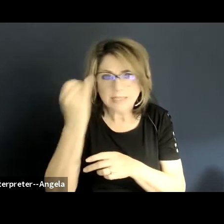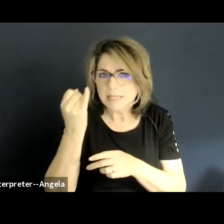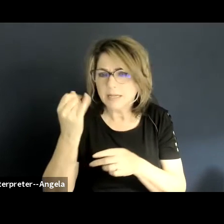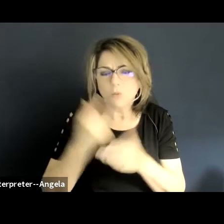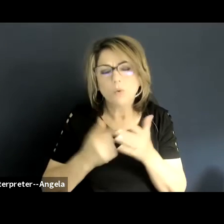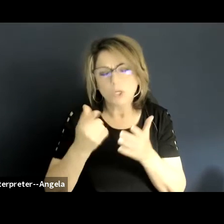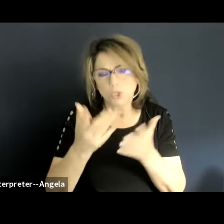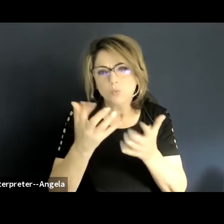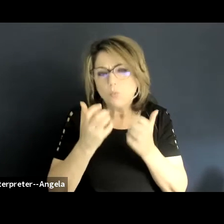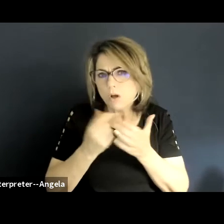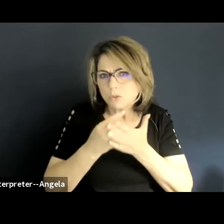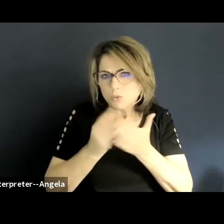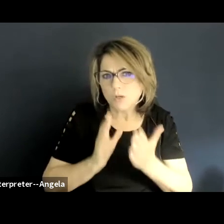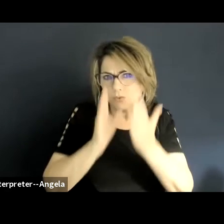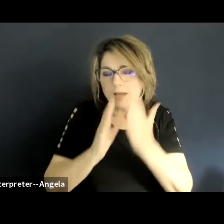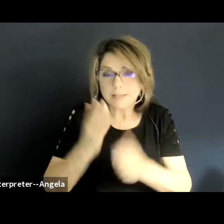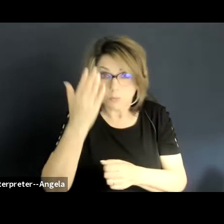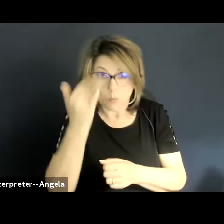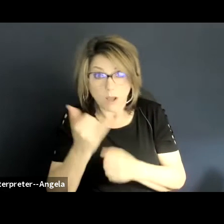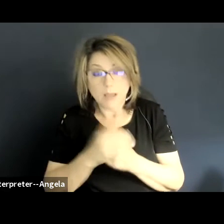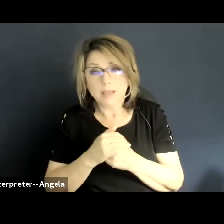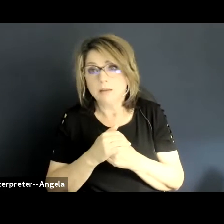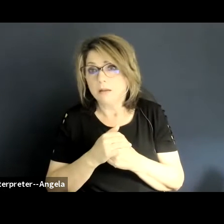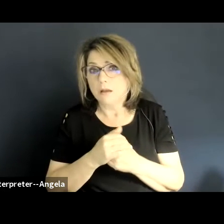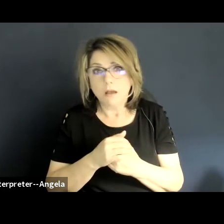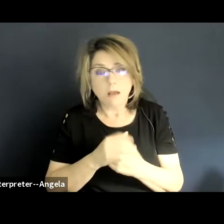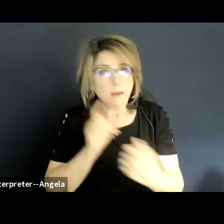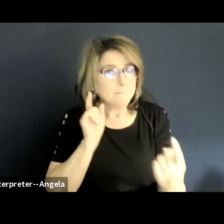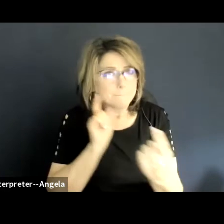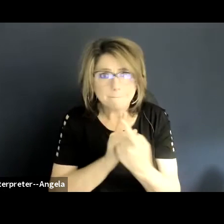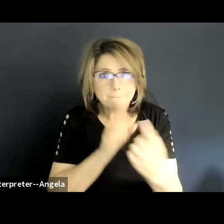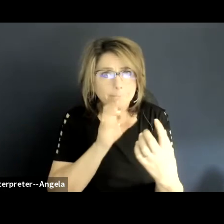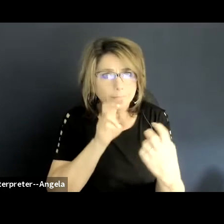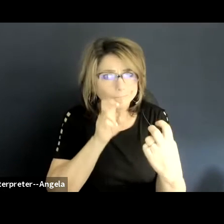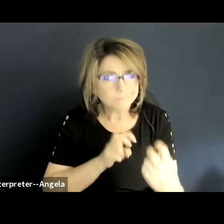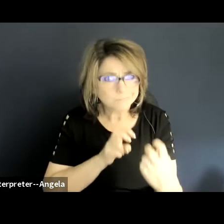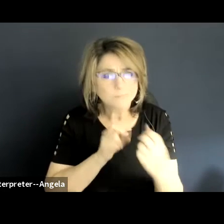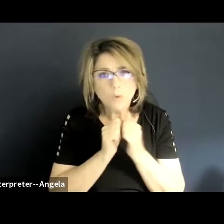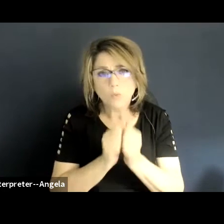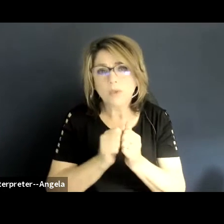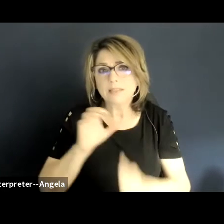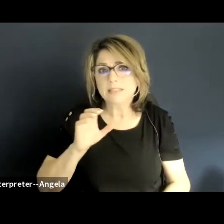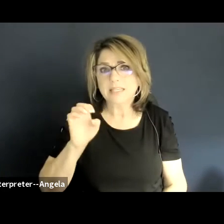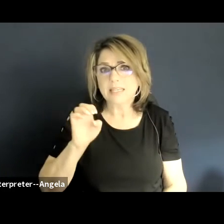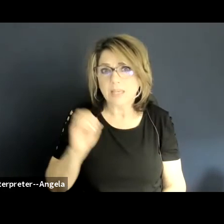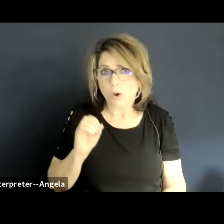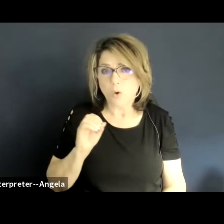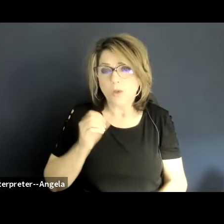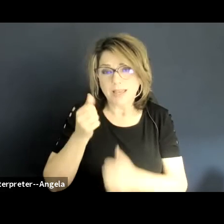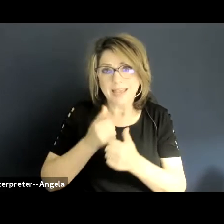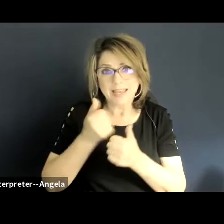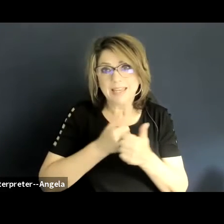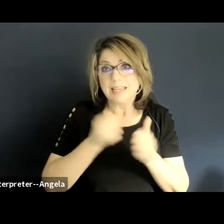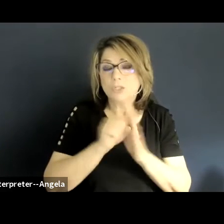and why. And then go meet with the CEO. Each state will